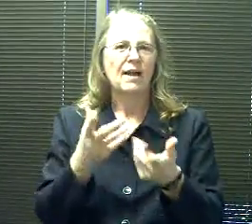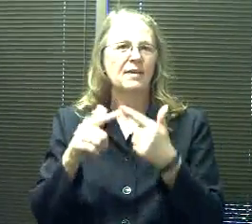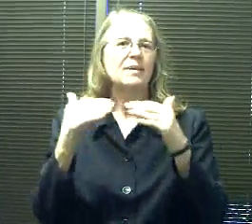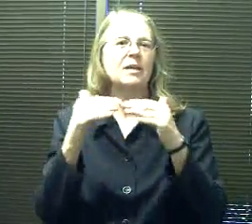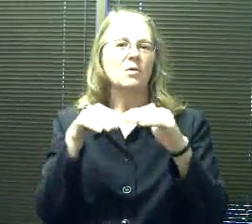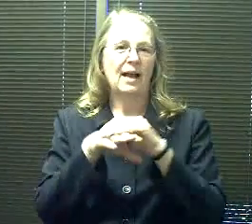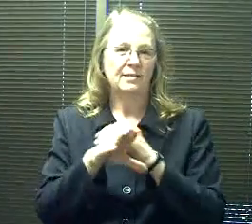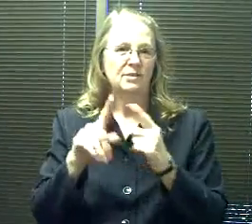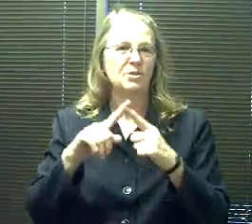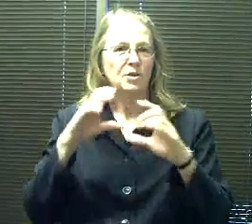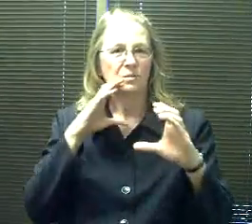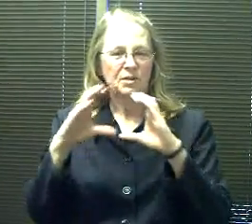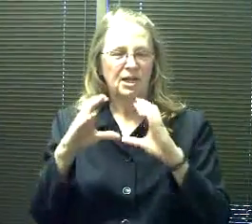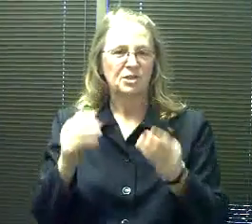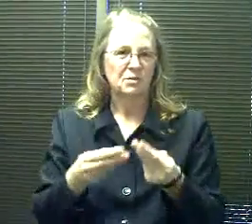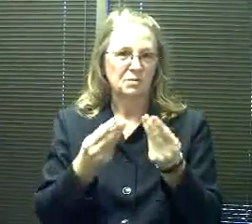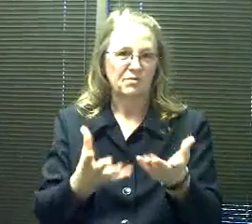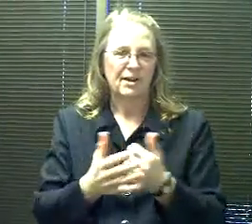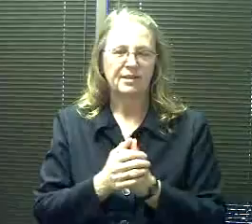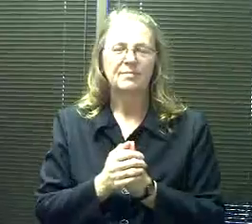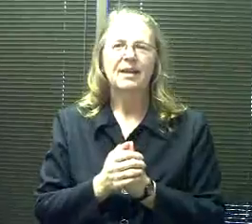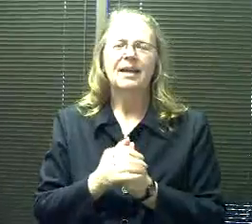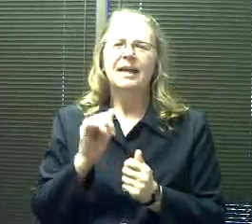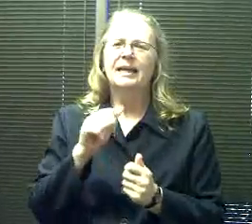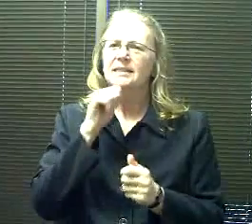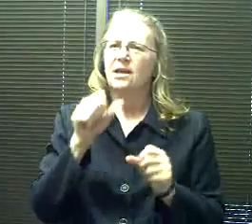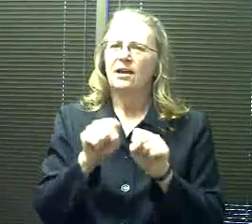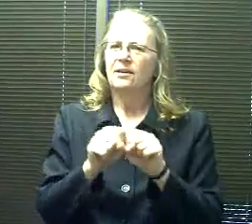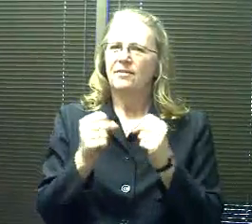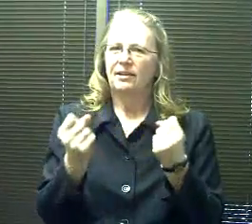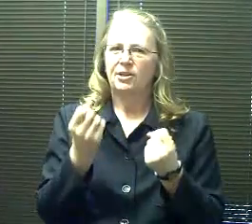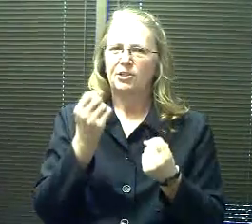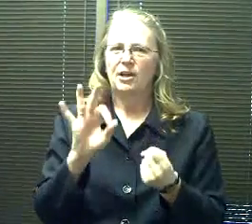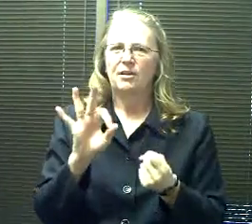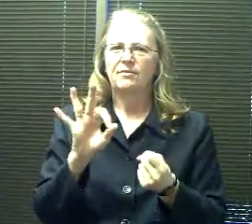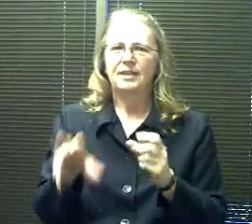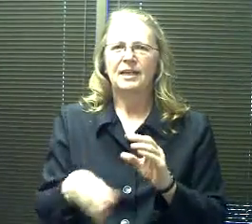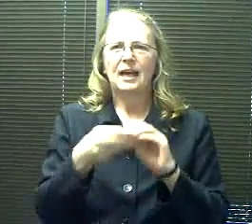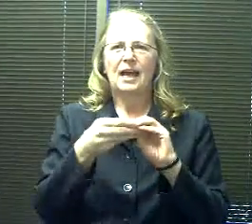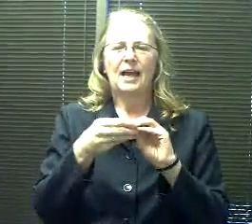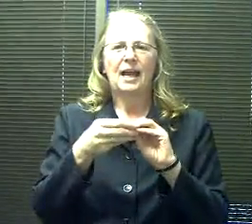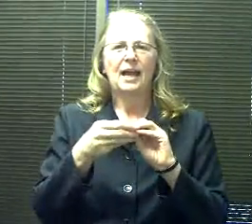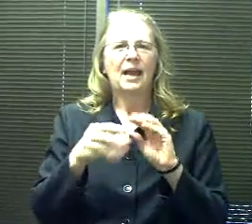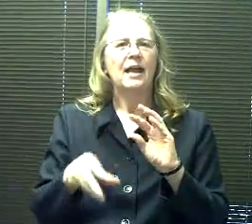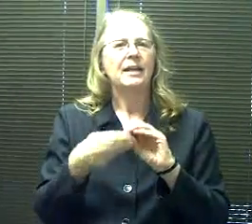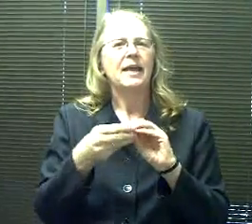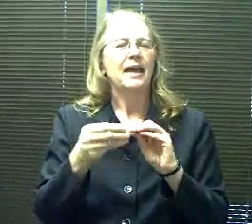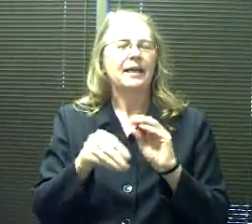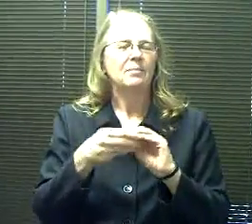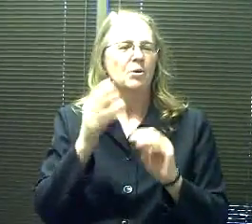provide them equal access to the communication that was provided. It's not a violation of the adding